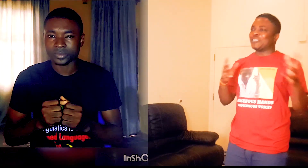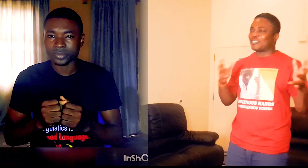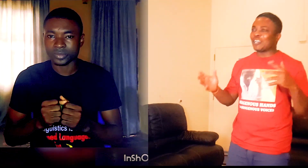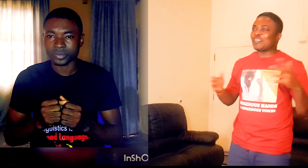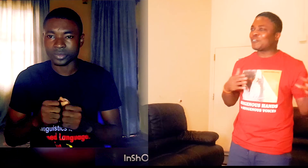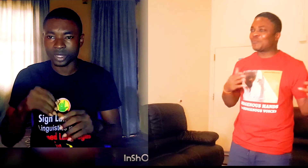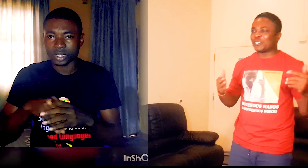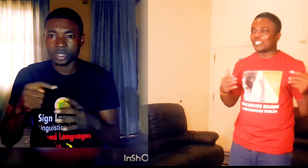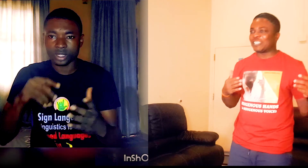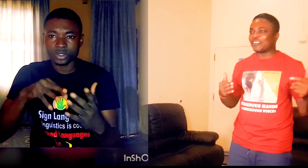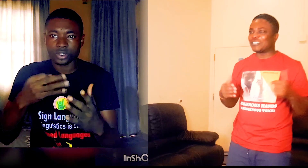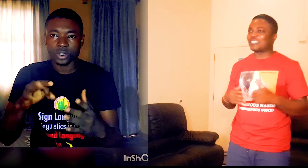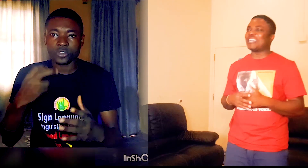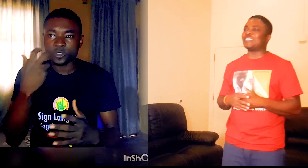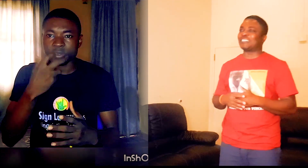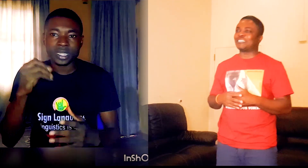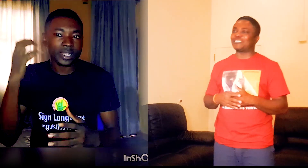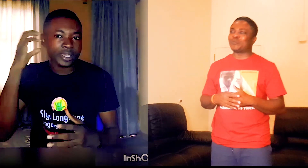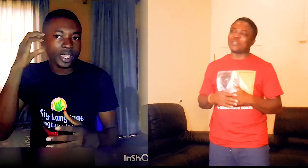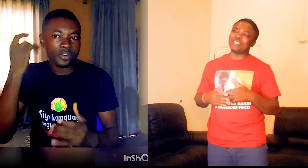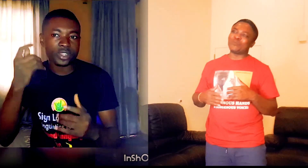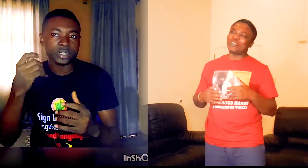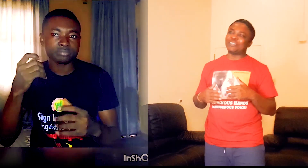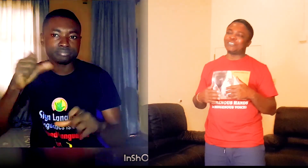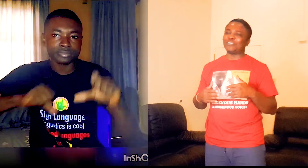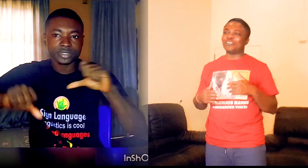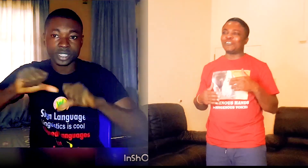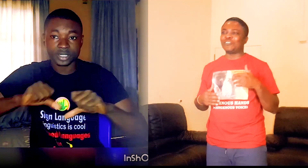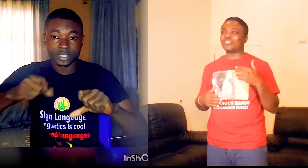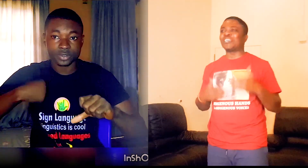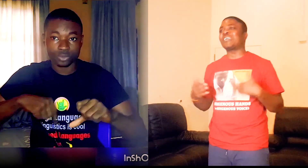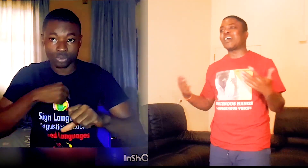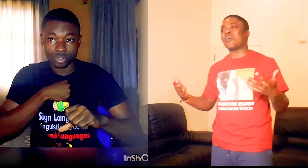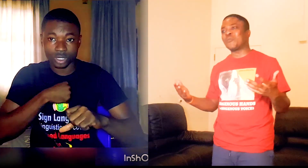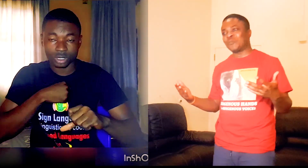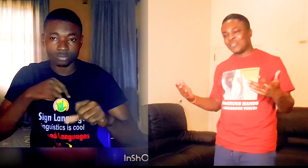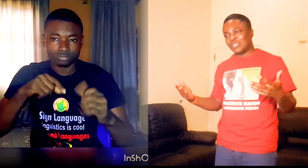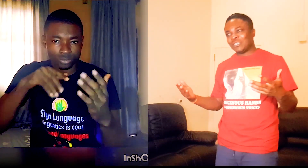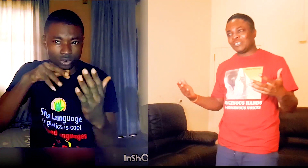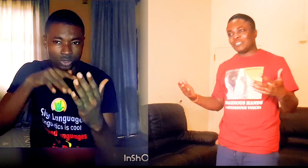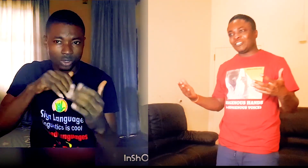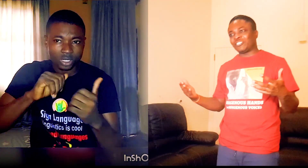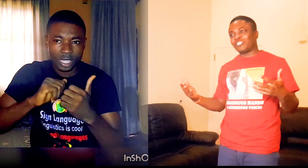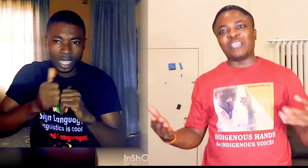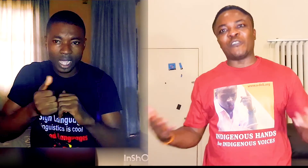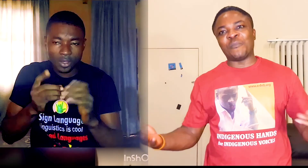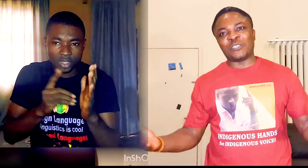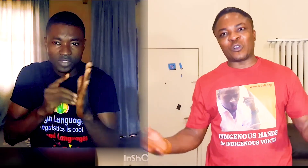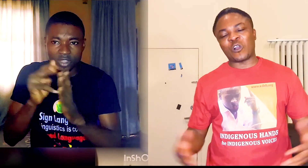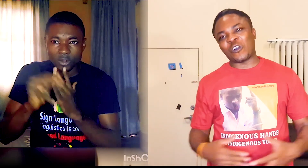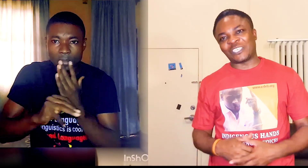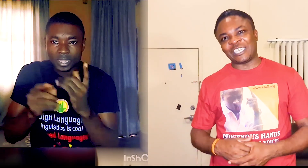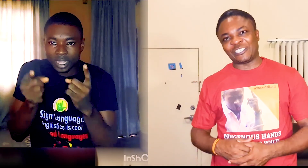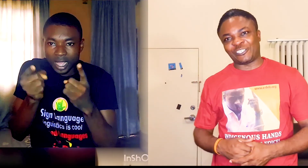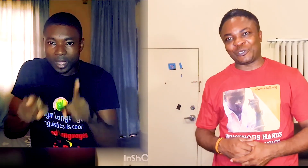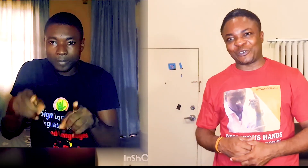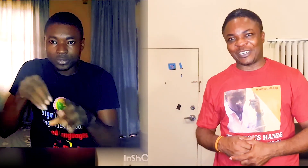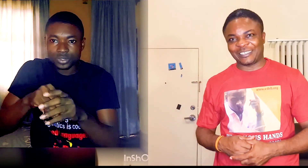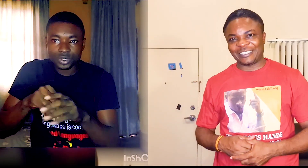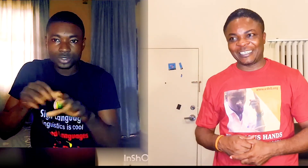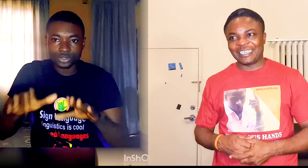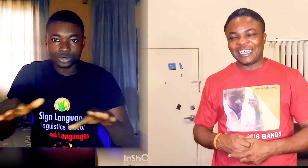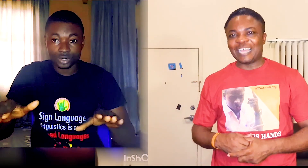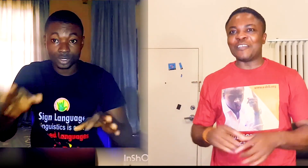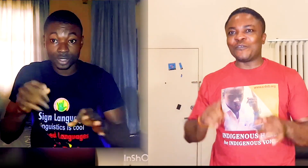In the study of speech and hearing sciences, we study how development occurs in